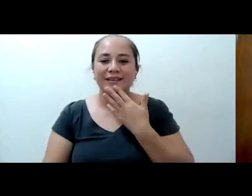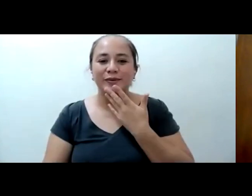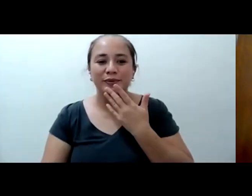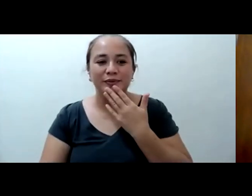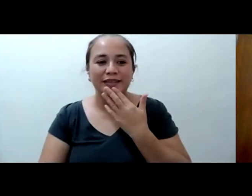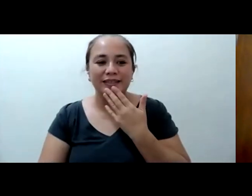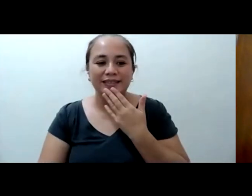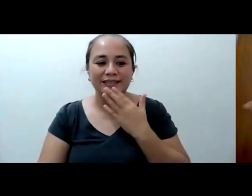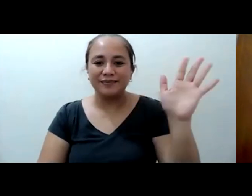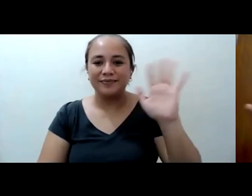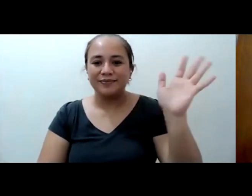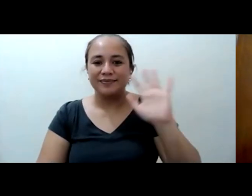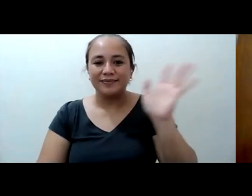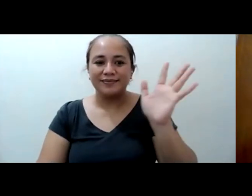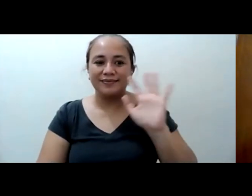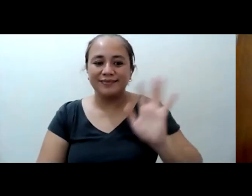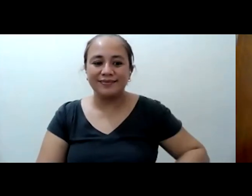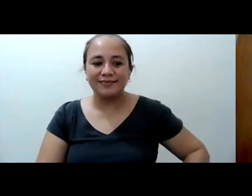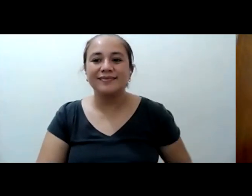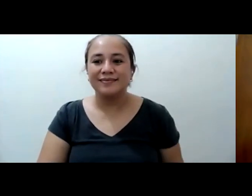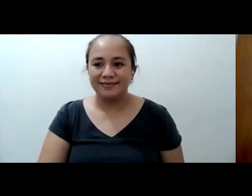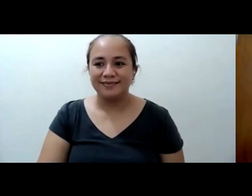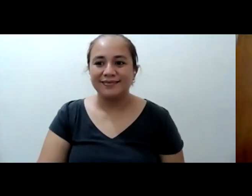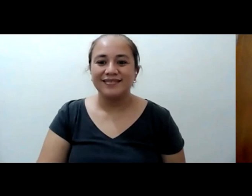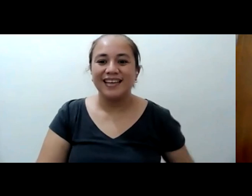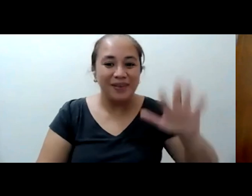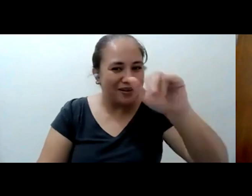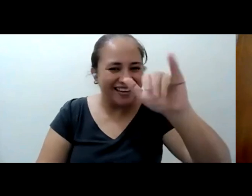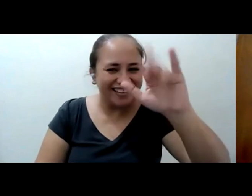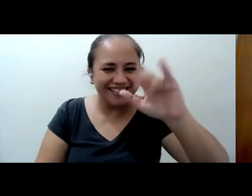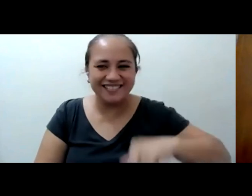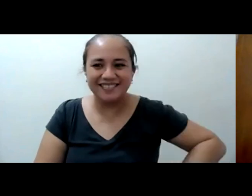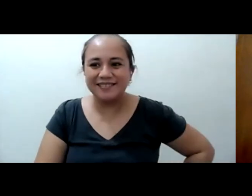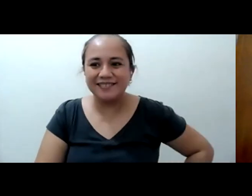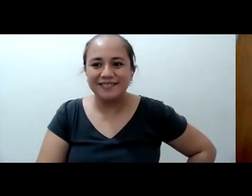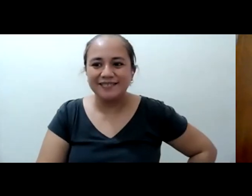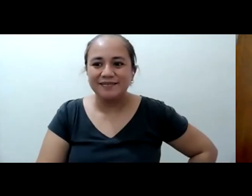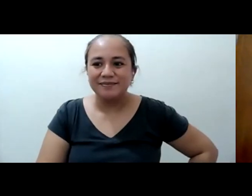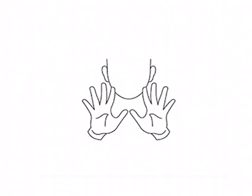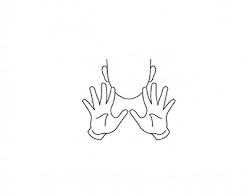sir. Have a good weekend. Okay. Thank you all. I Miss Amber. Bye-bye.